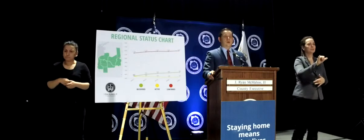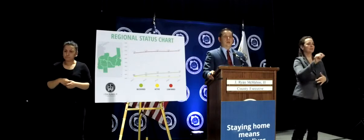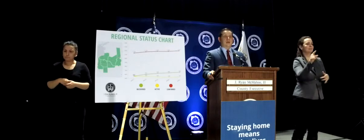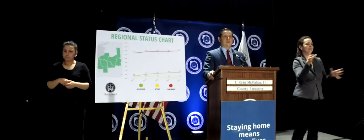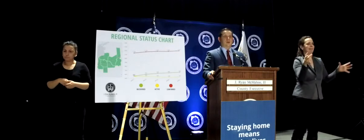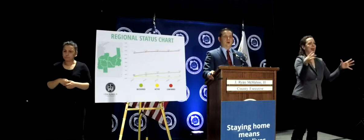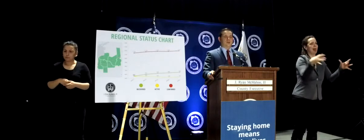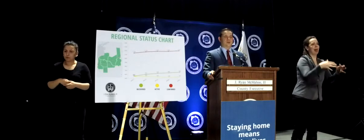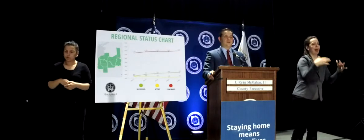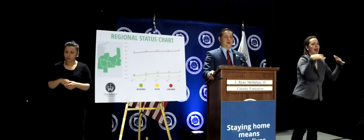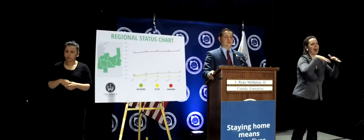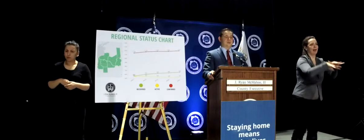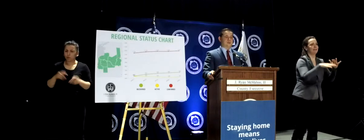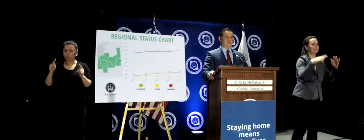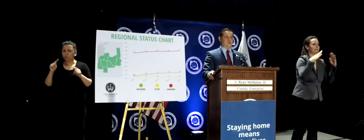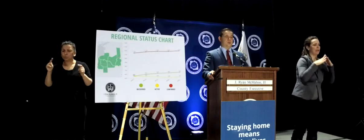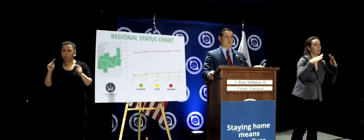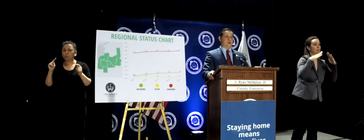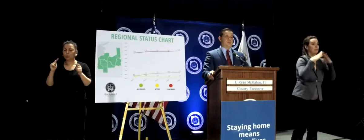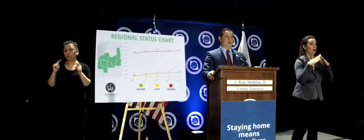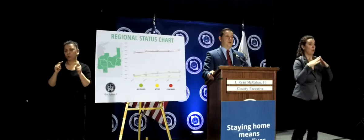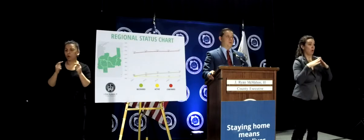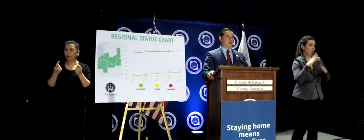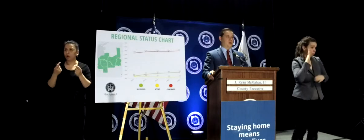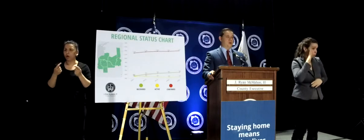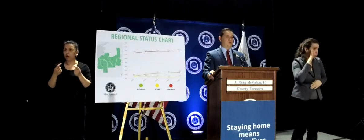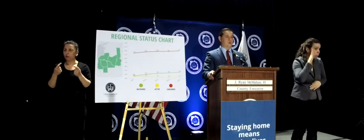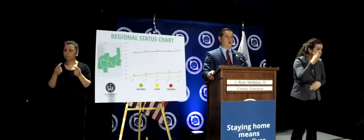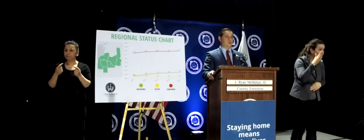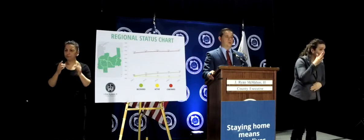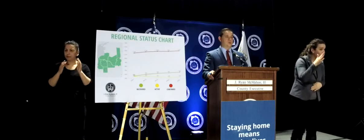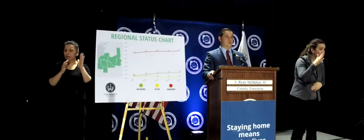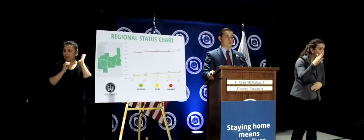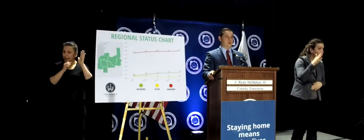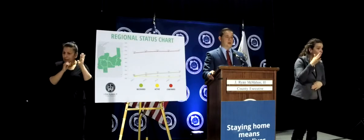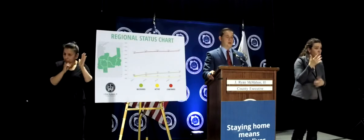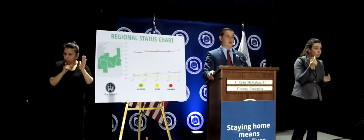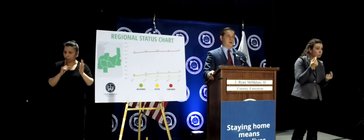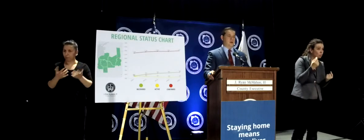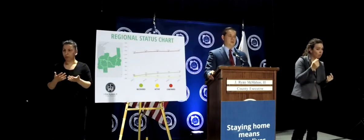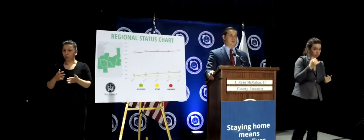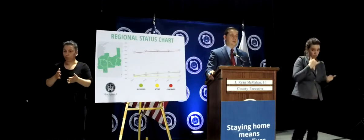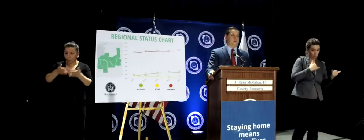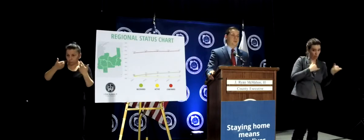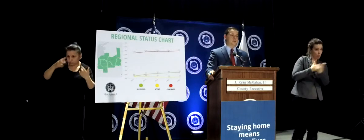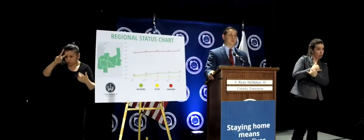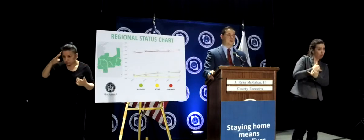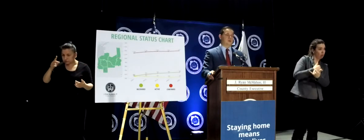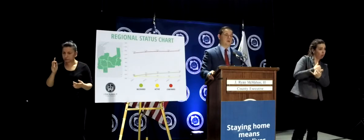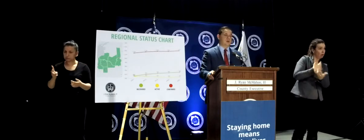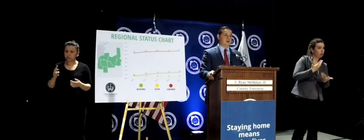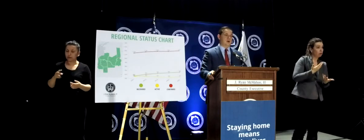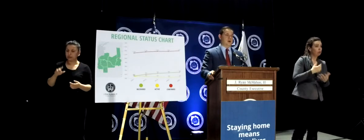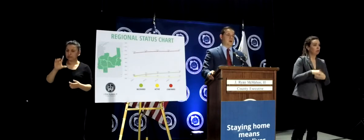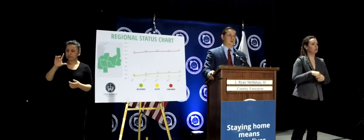that? Yeah, I think larger events in the short term are going to be harder to host than some